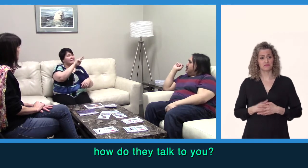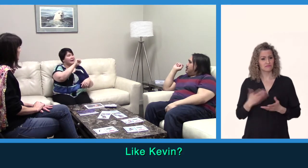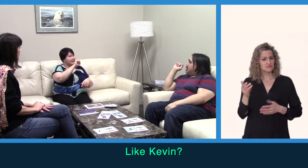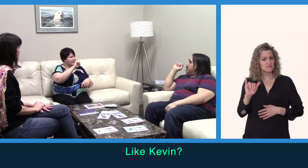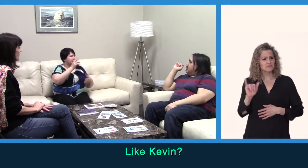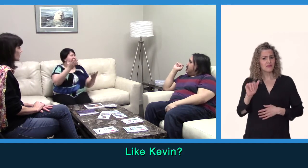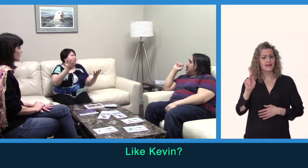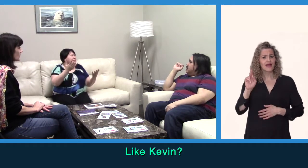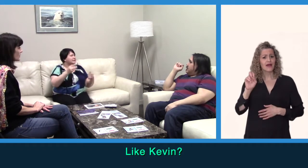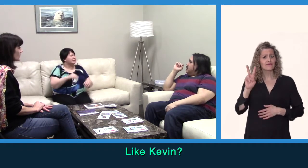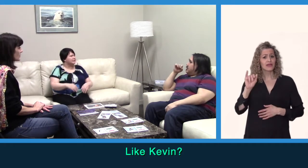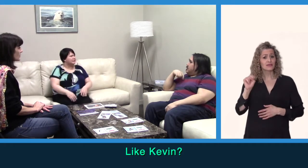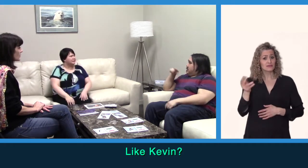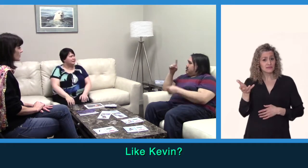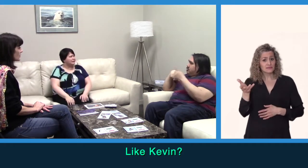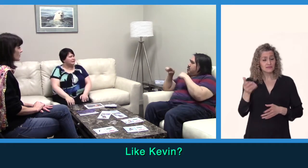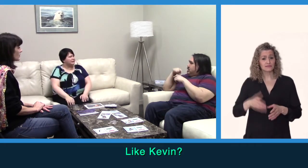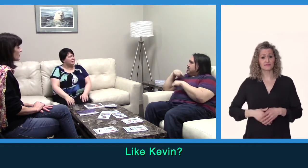Kevin.